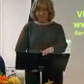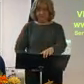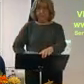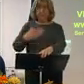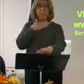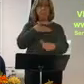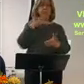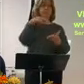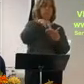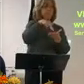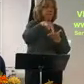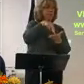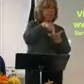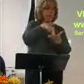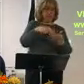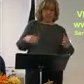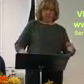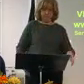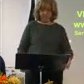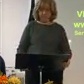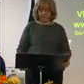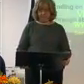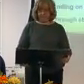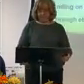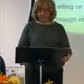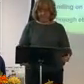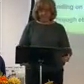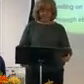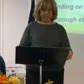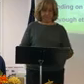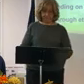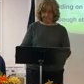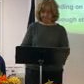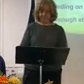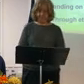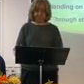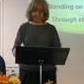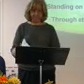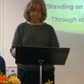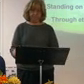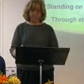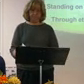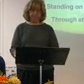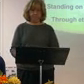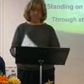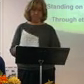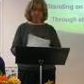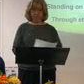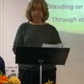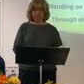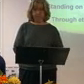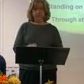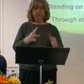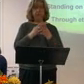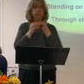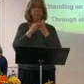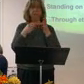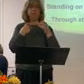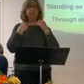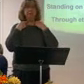you to stand together with us as the orchestra leads us in the song Standing on the Promises of God. Words will be up on the screen.